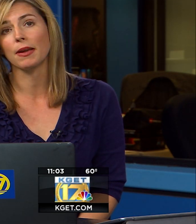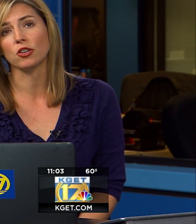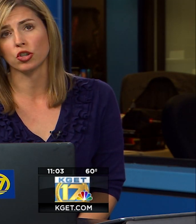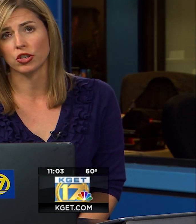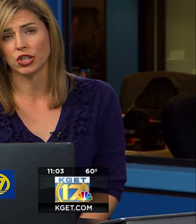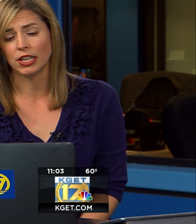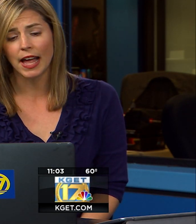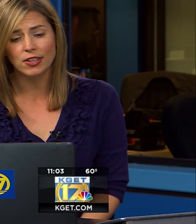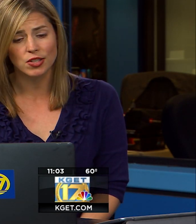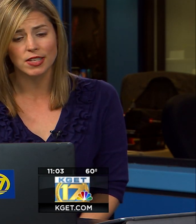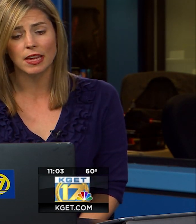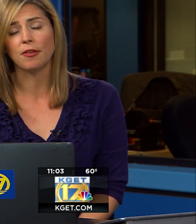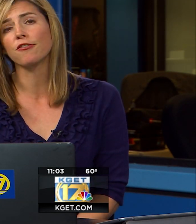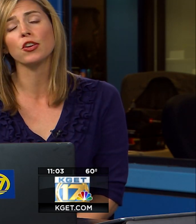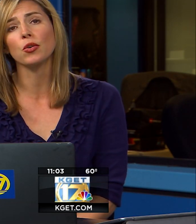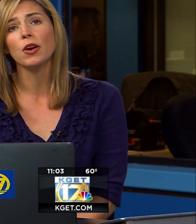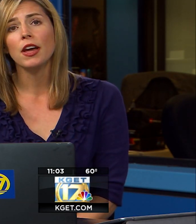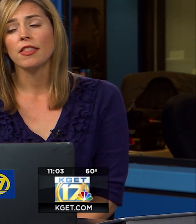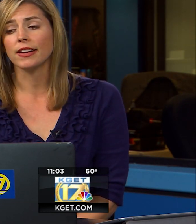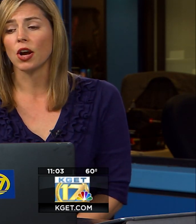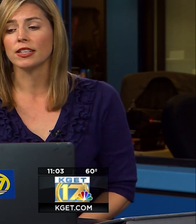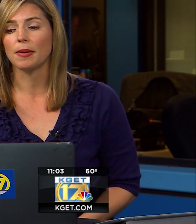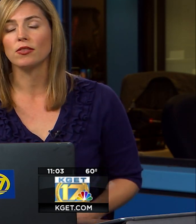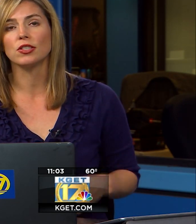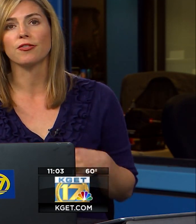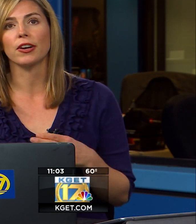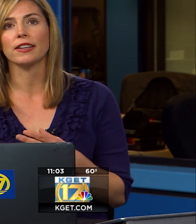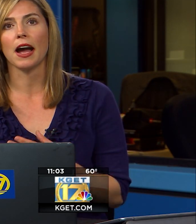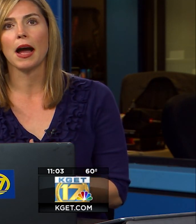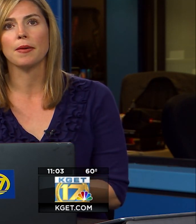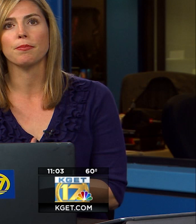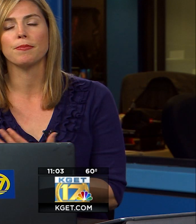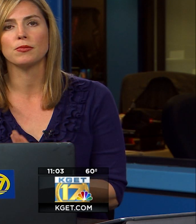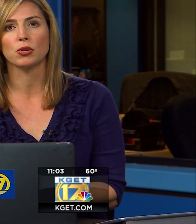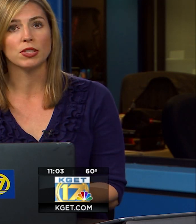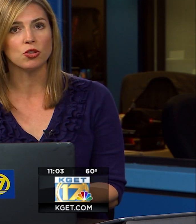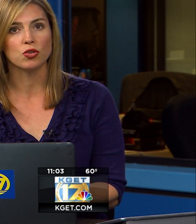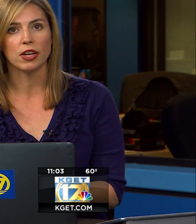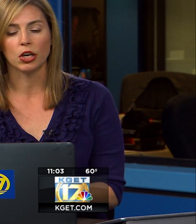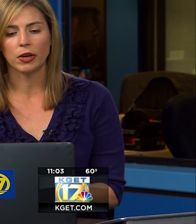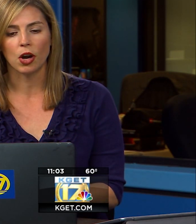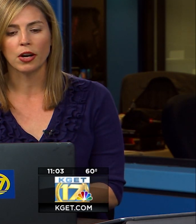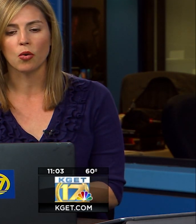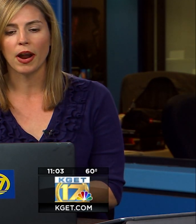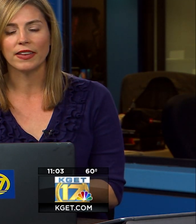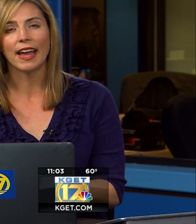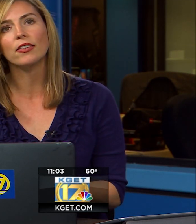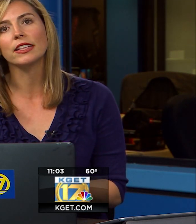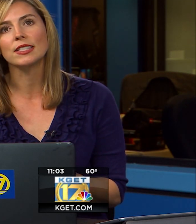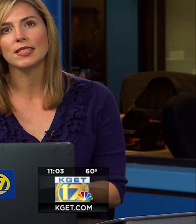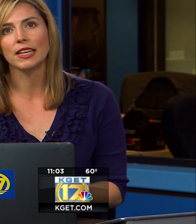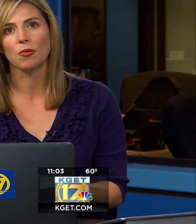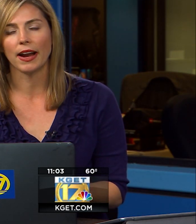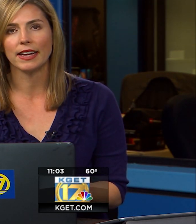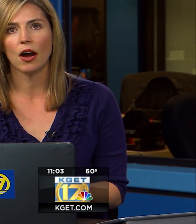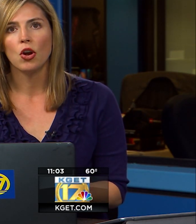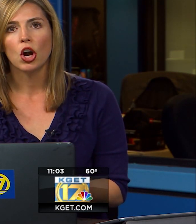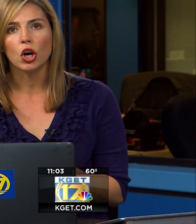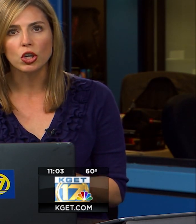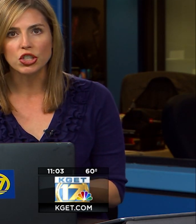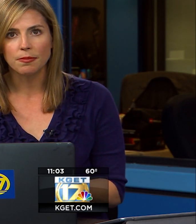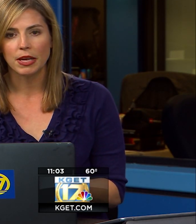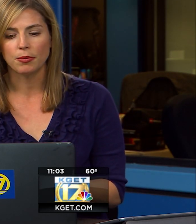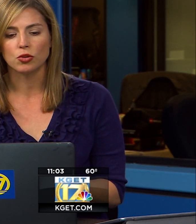Bakersfield City Manager Christian Clegg, just to name a few. They talked about different procedures that are going on around the county and the city right